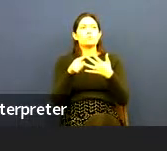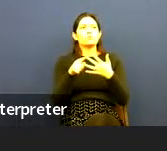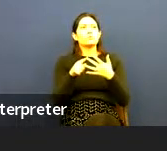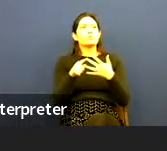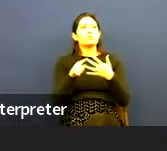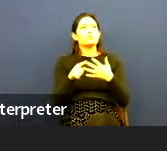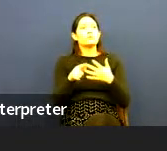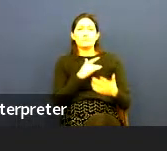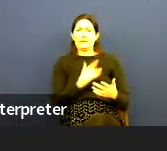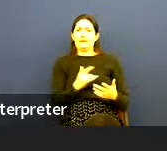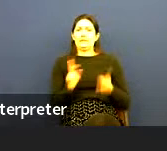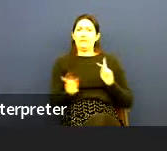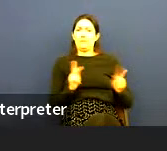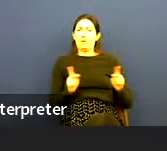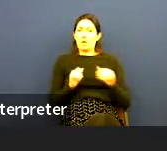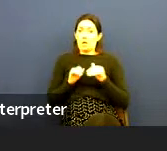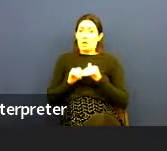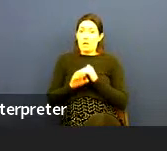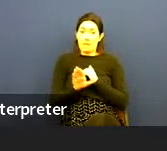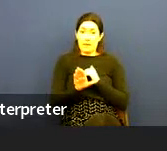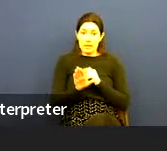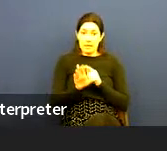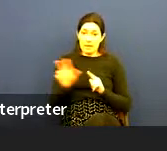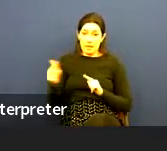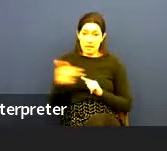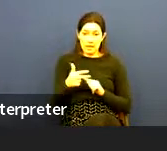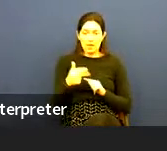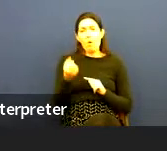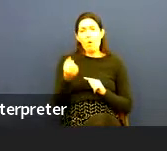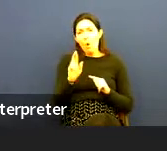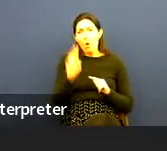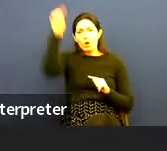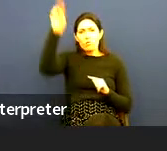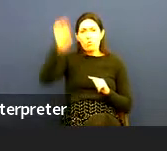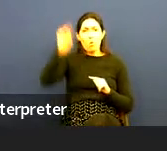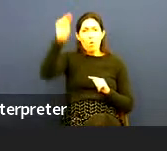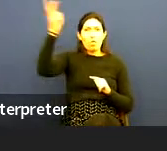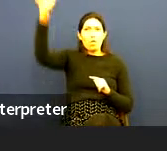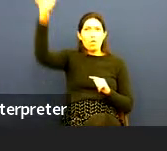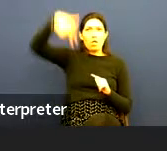way or they'd go around and enter the queue from the north, but,